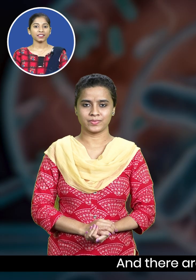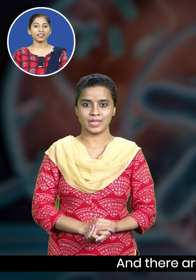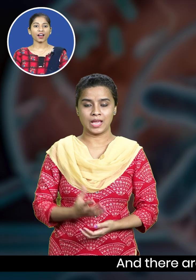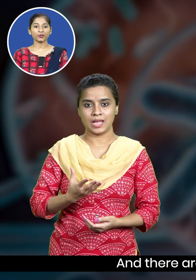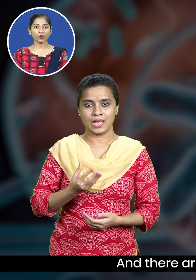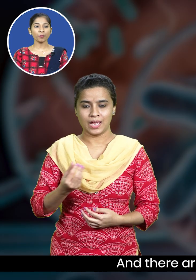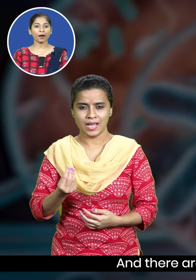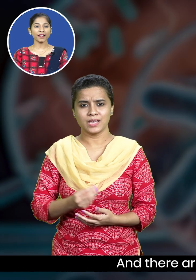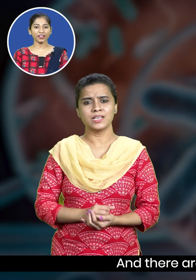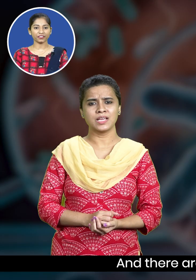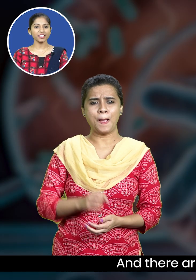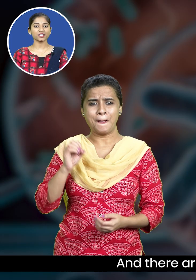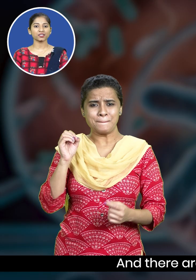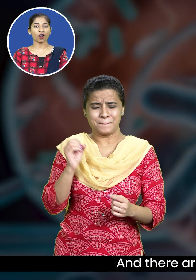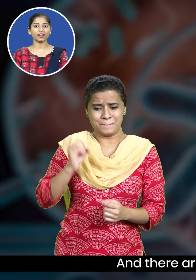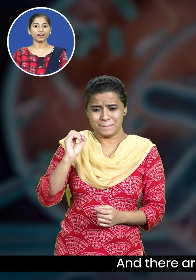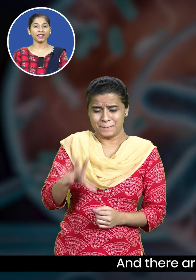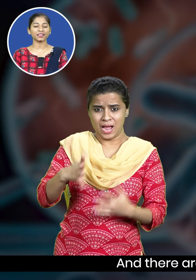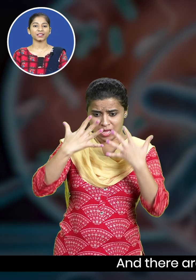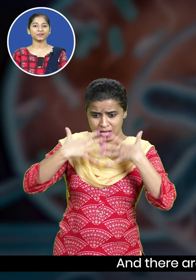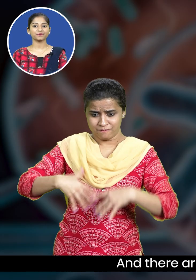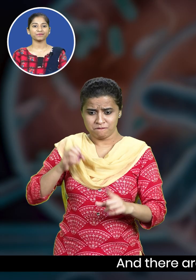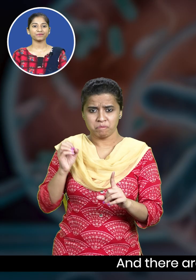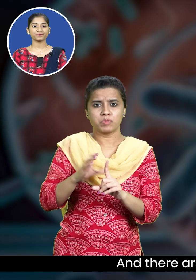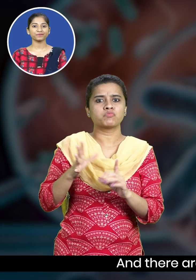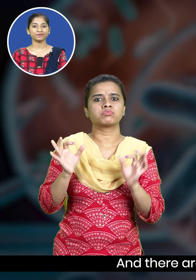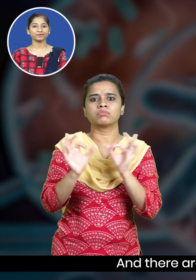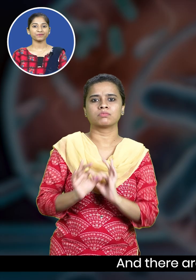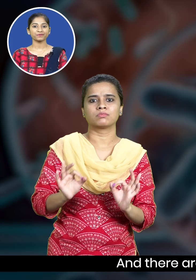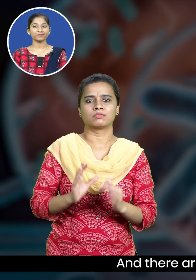And there are no bad effects on our health.